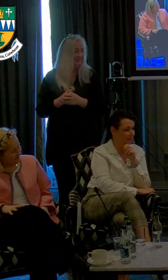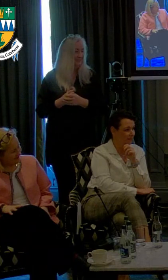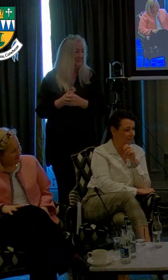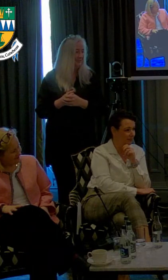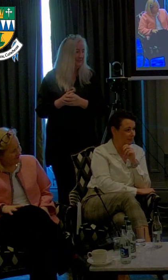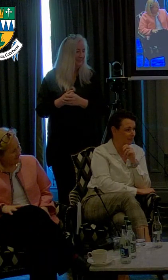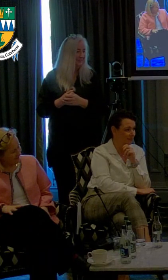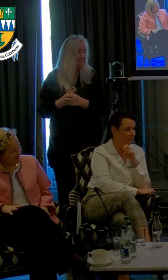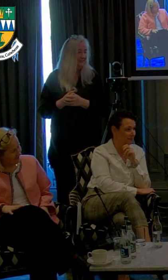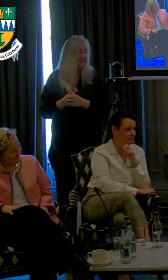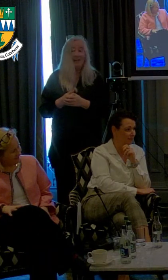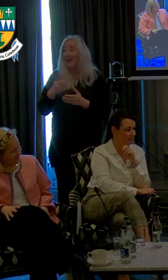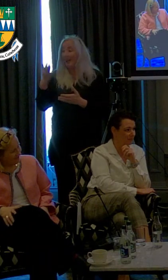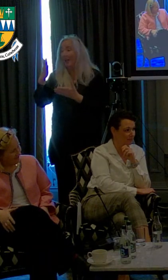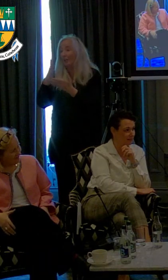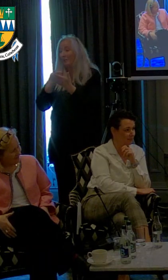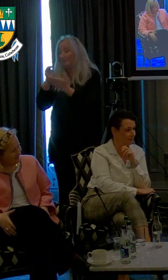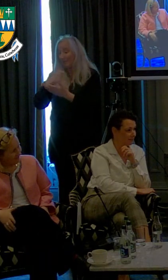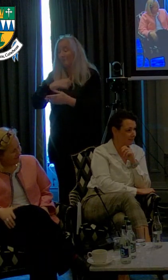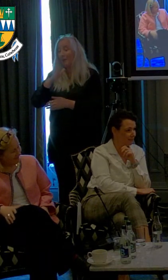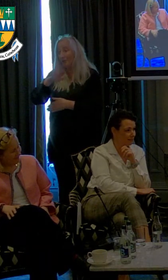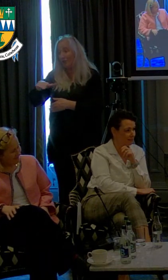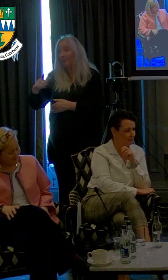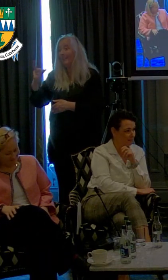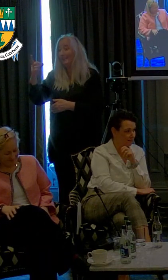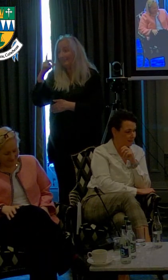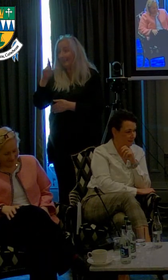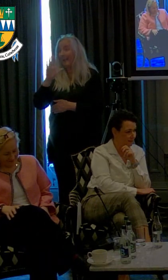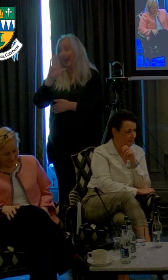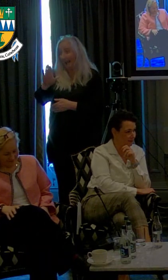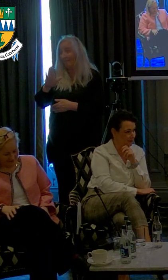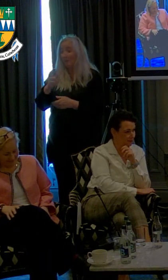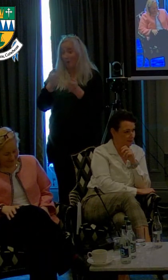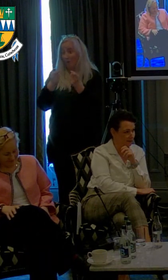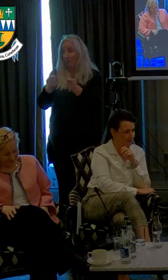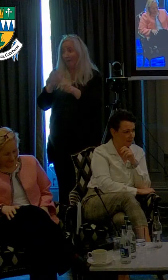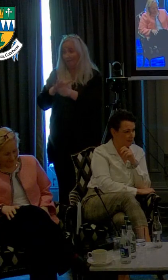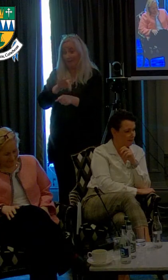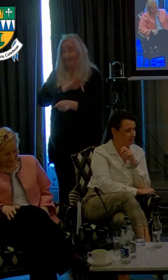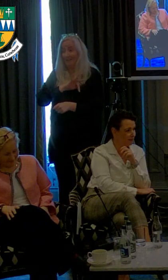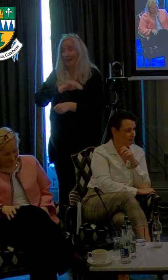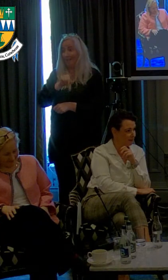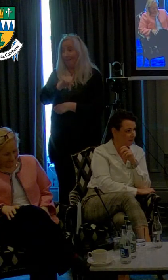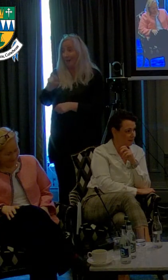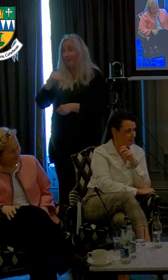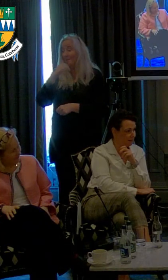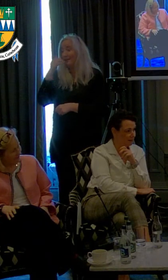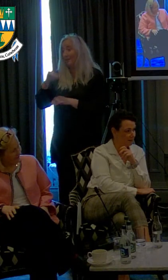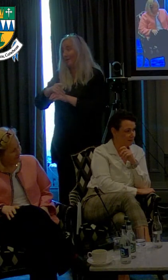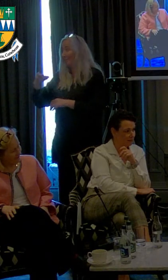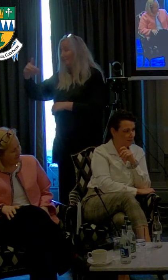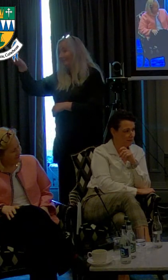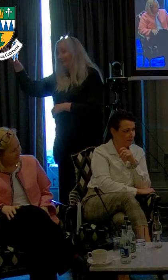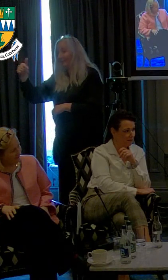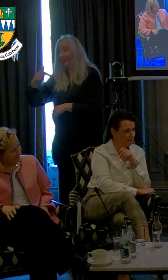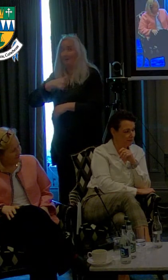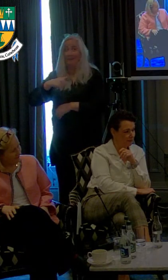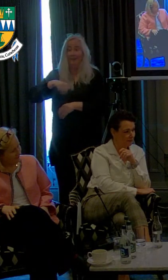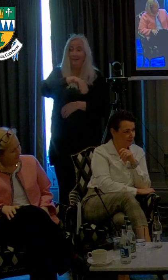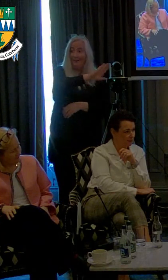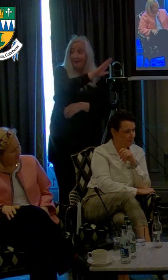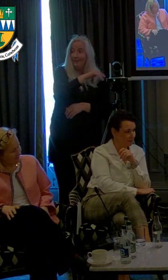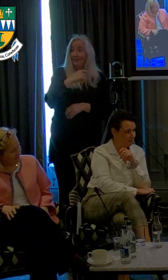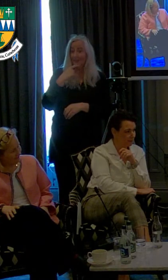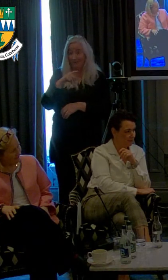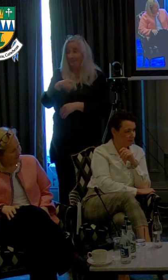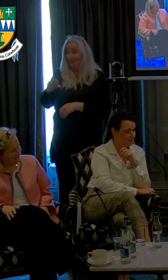They had to cook something for themselves and try and do their study for their exams, because Mike was director of elections for the TD and I was stuck in the